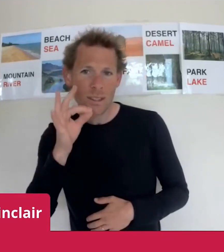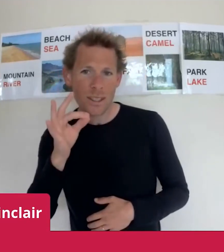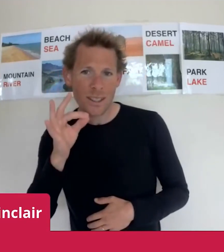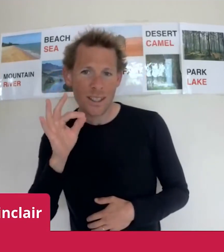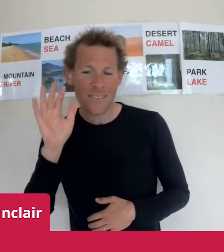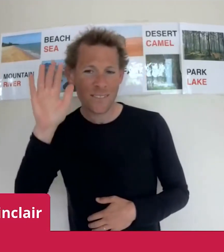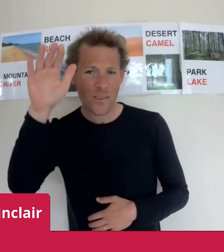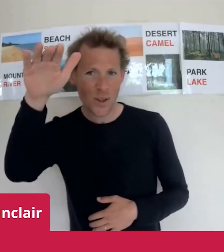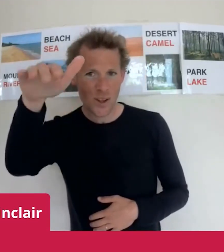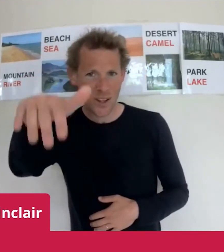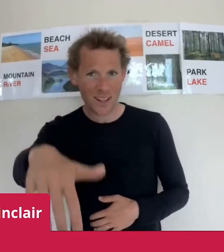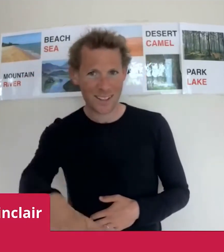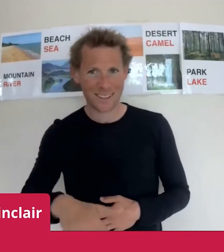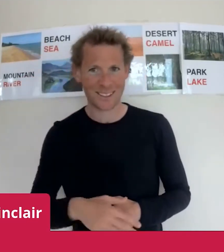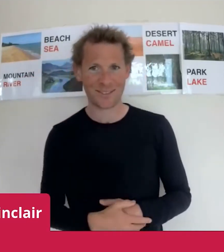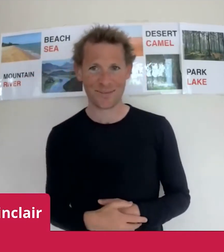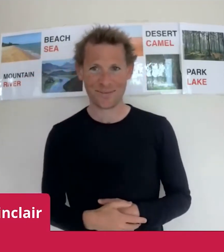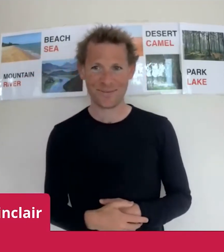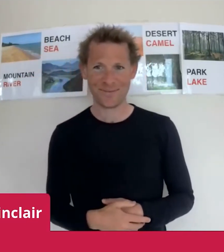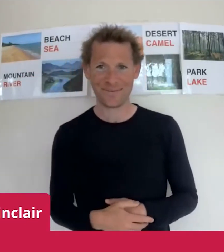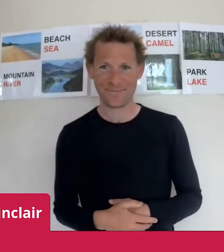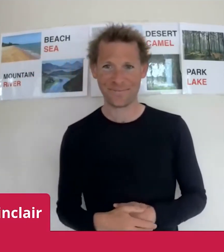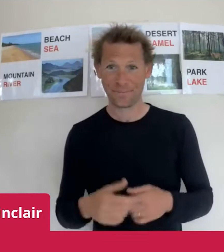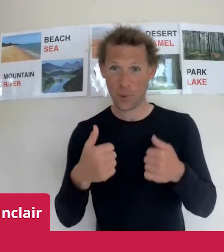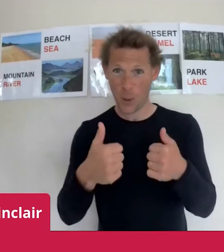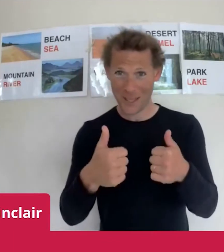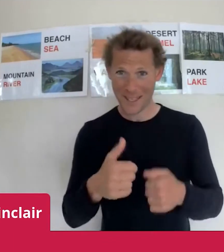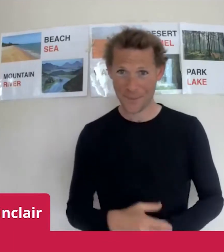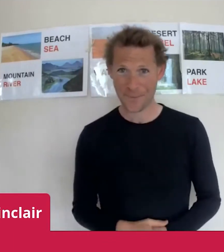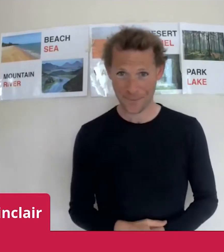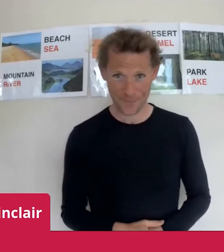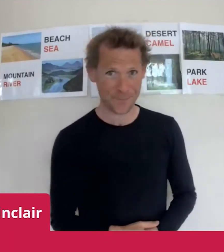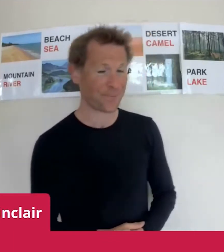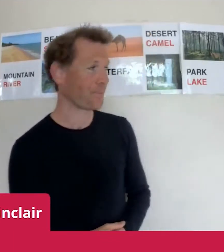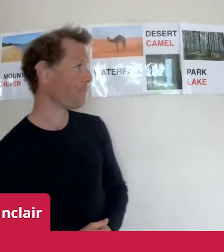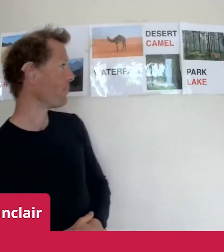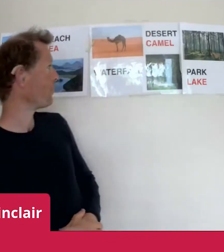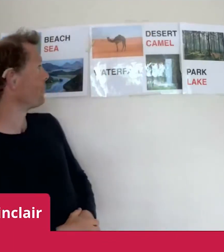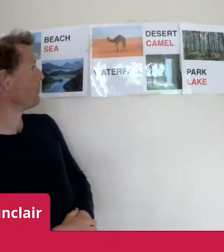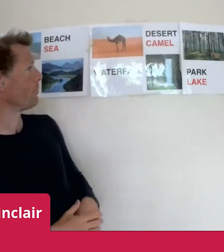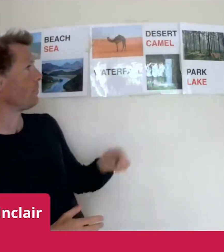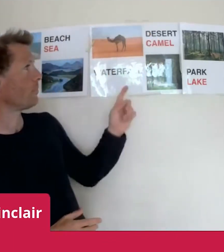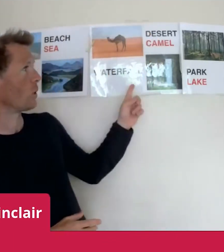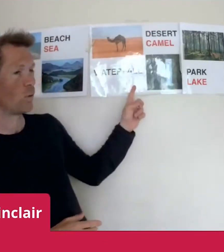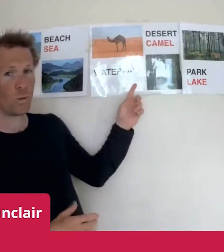So remember the difference between waterfall in Northern Ireland and waterfall in the rest of the UK. Okay.